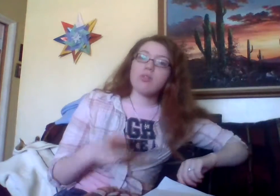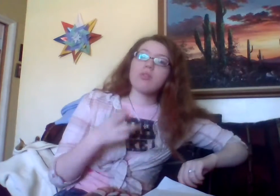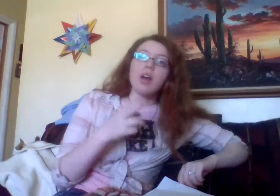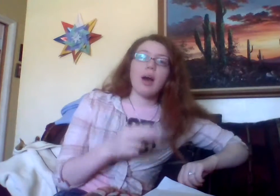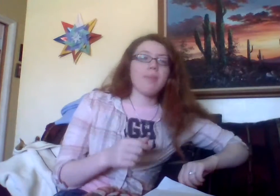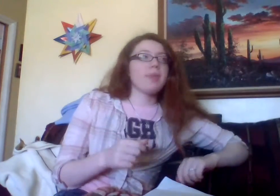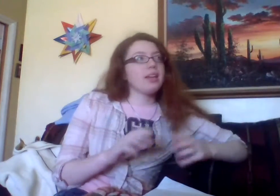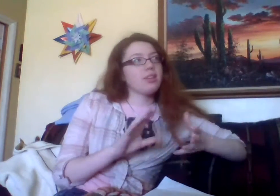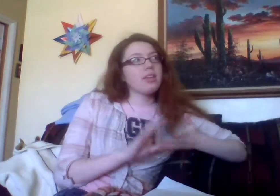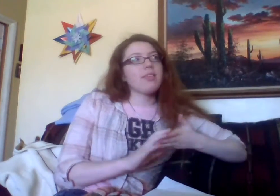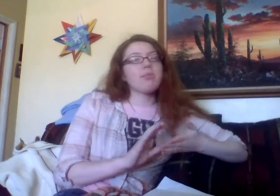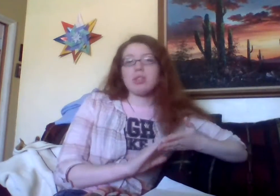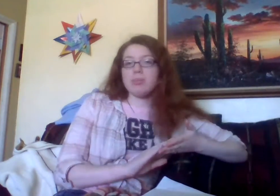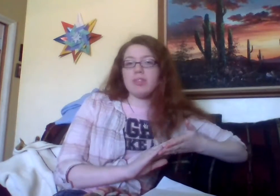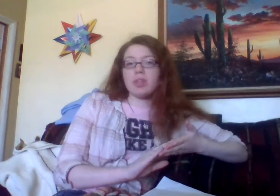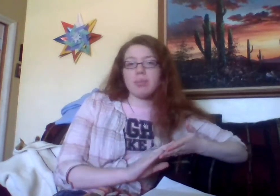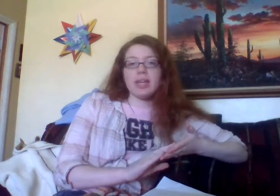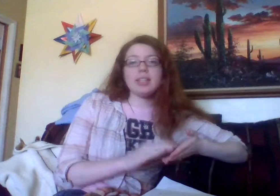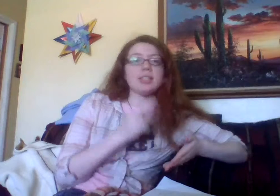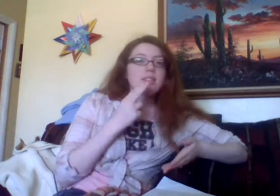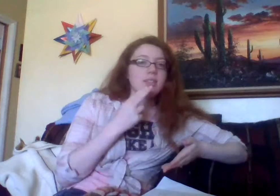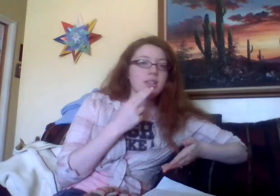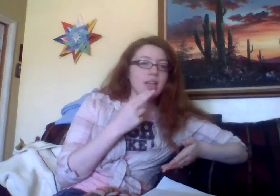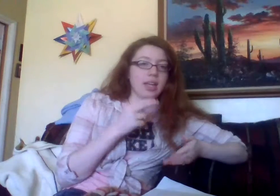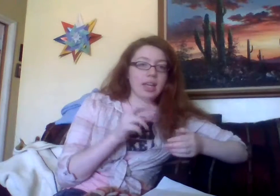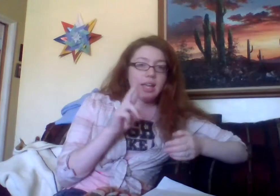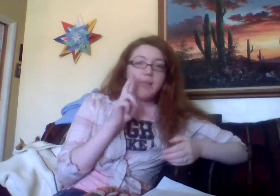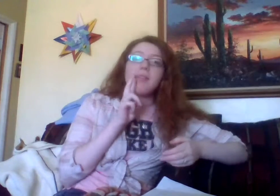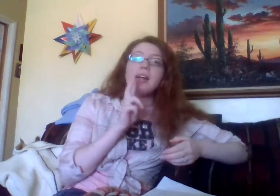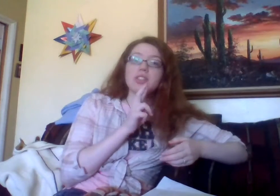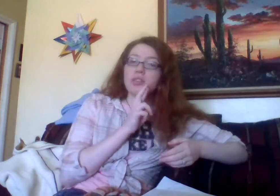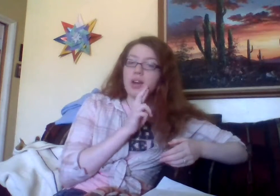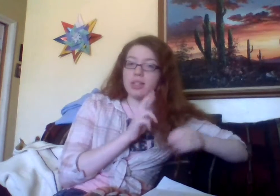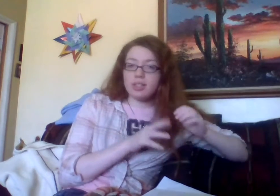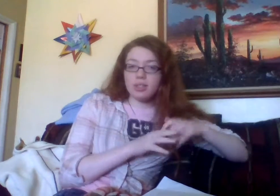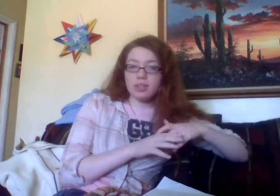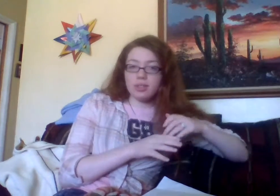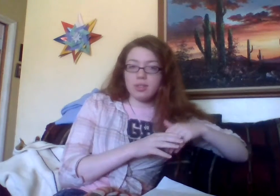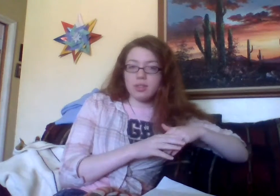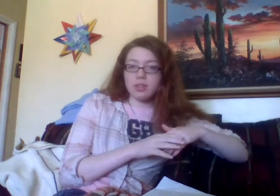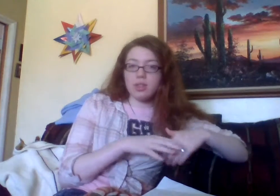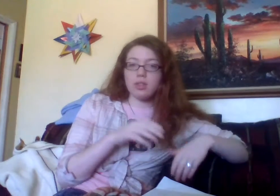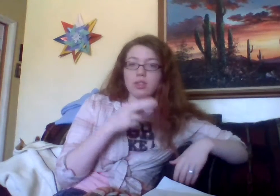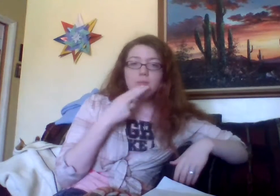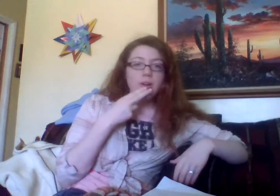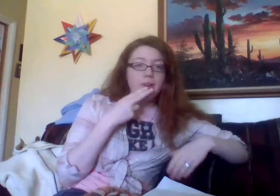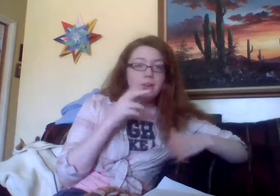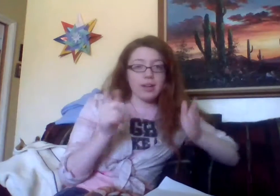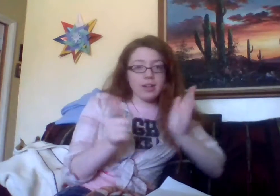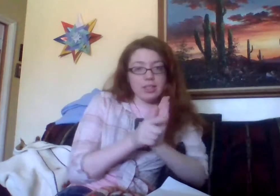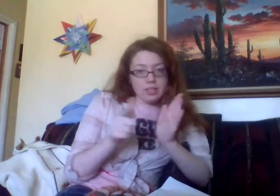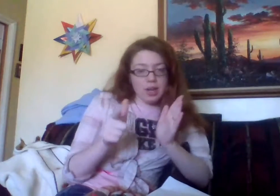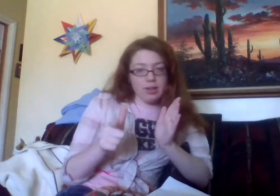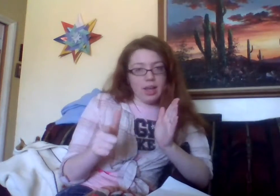So, and you can give a more specific place. In restaurants, smoking is not